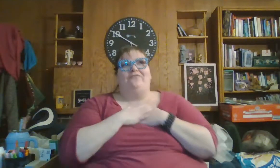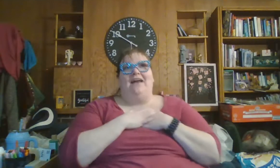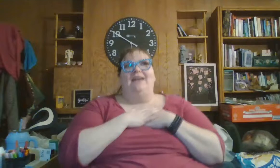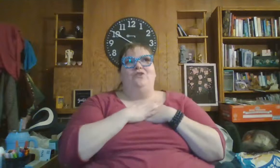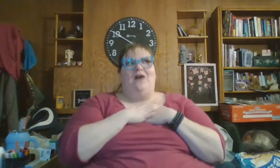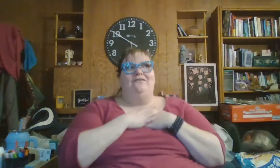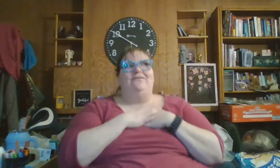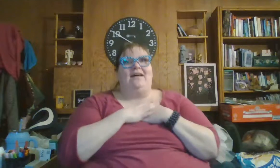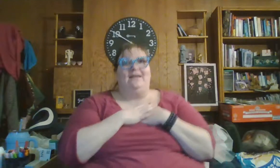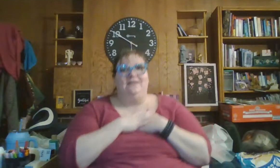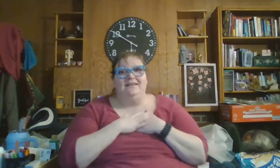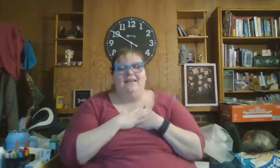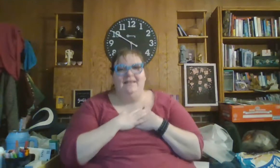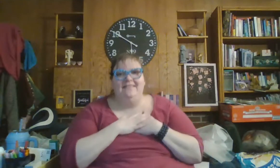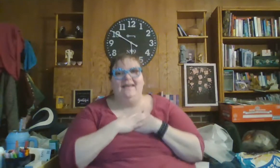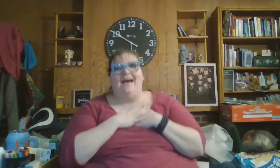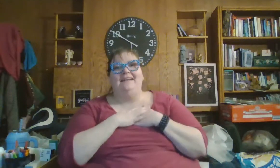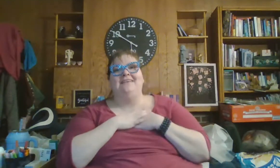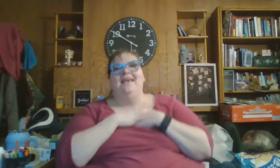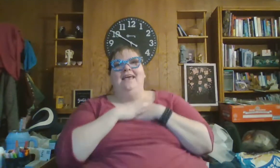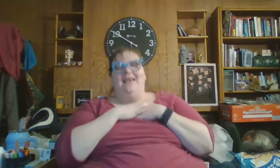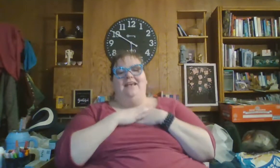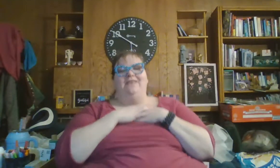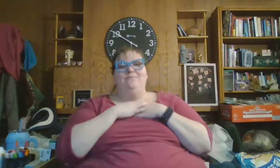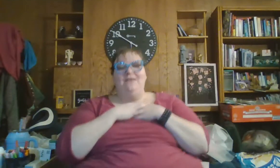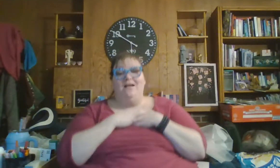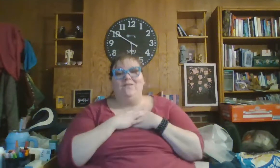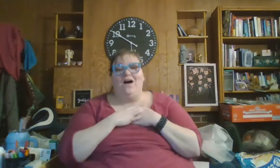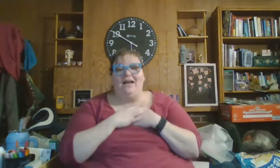I know I find that it can be a lot,